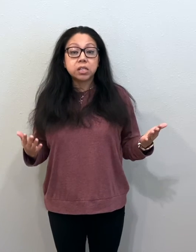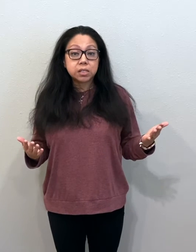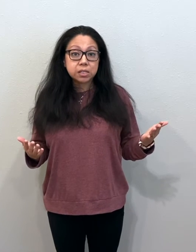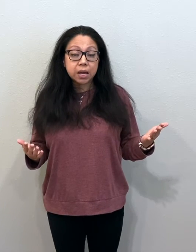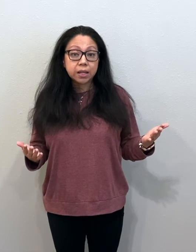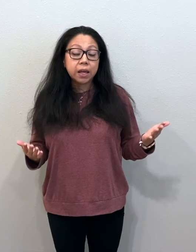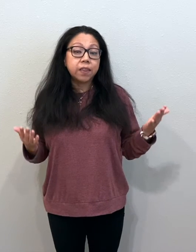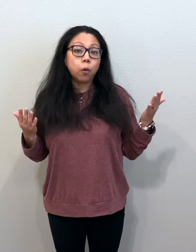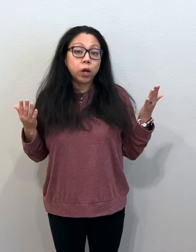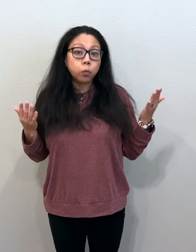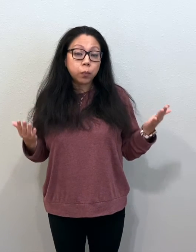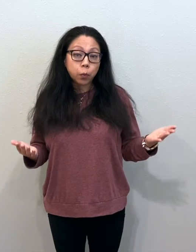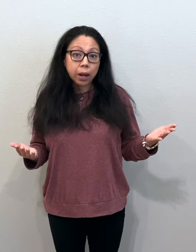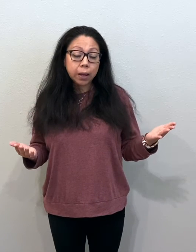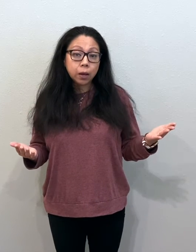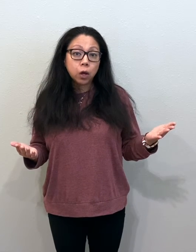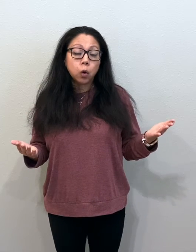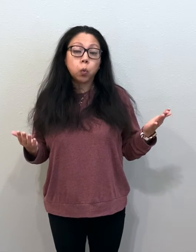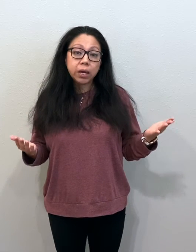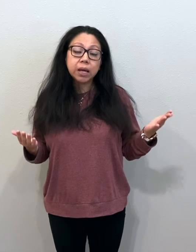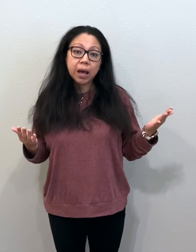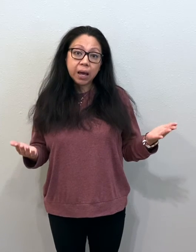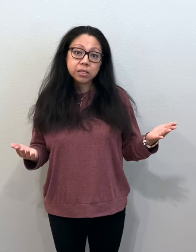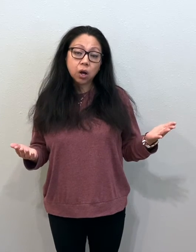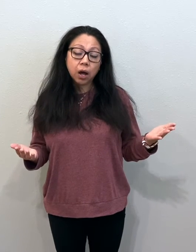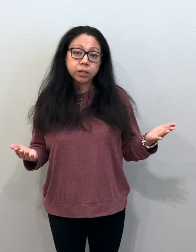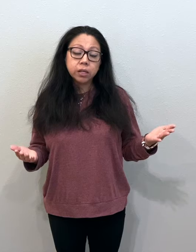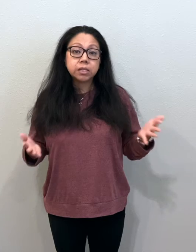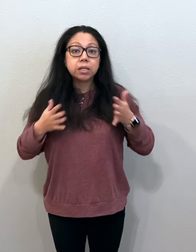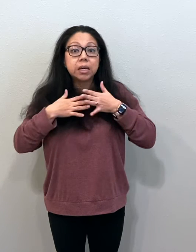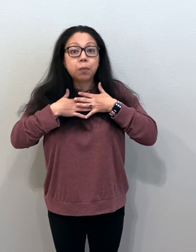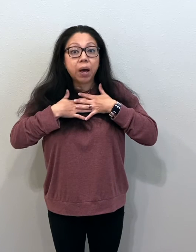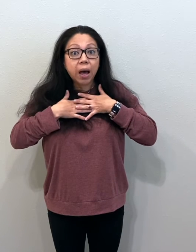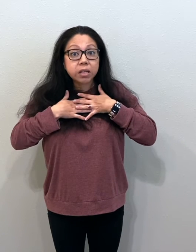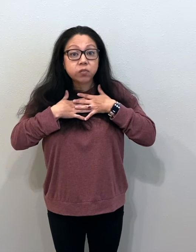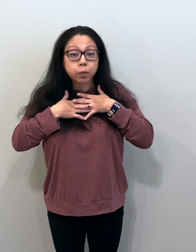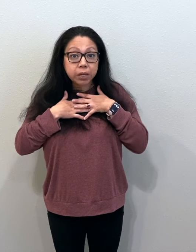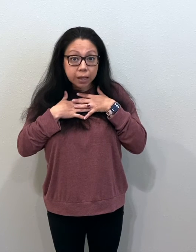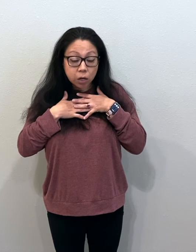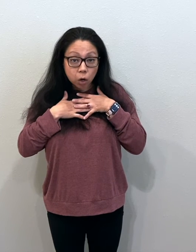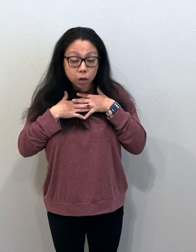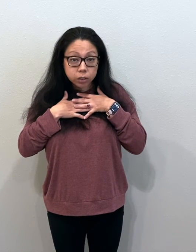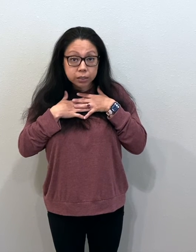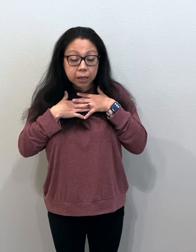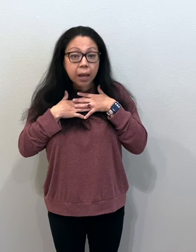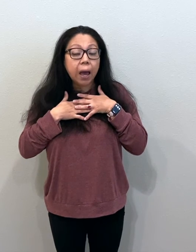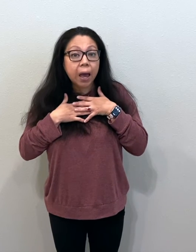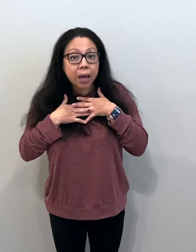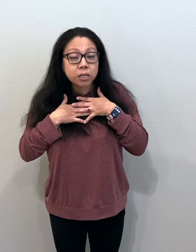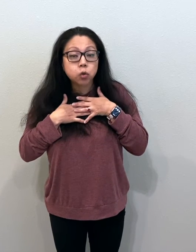Jesus said that when we pray, we can ask God to keep us from getting hurt. And we